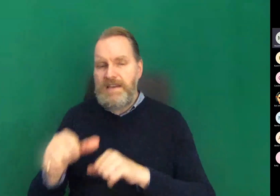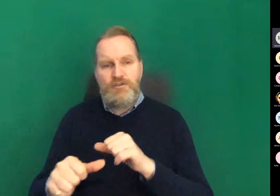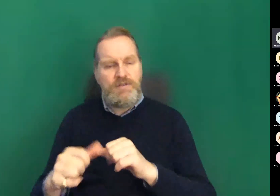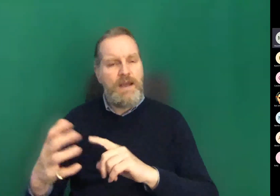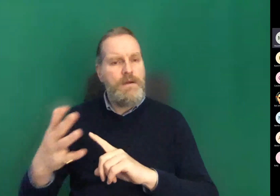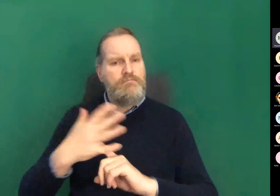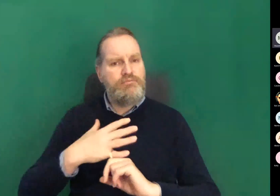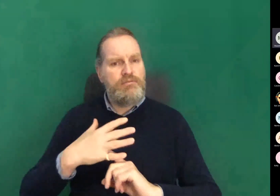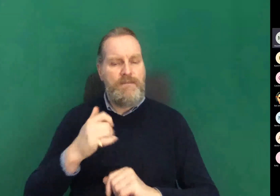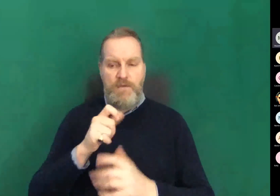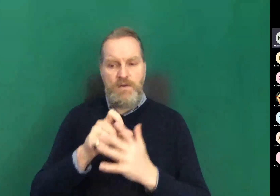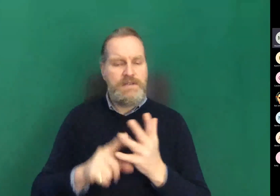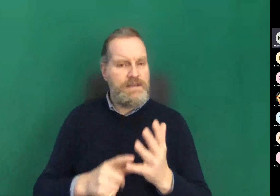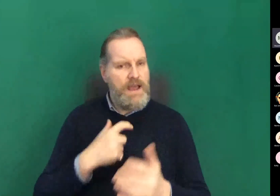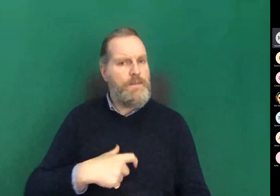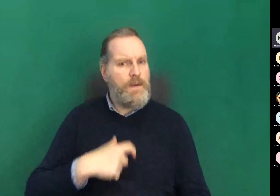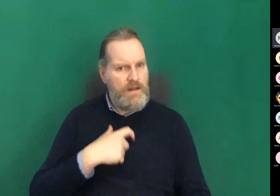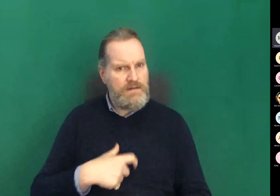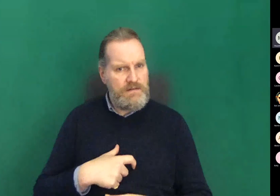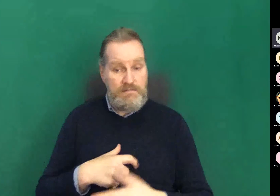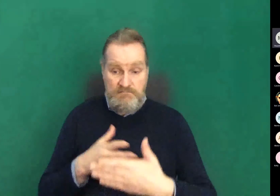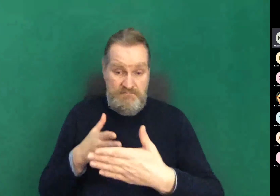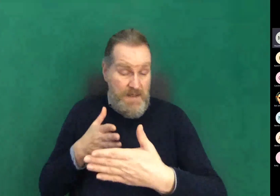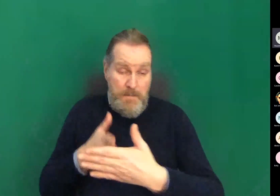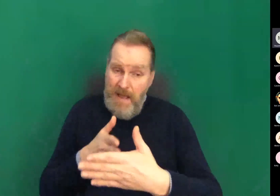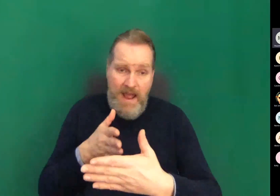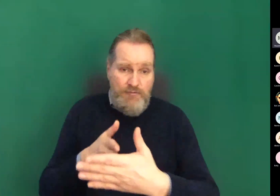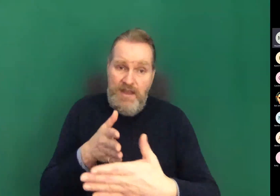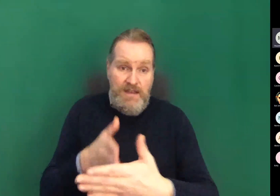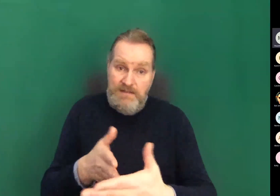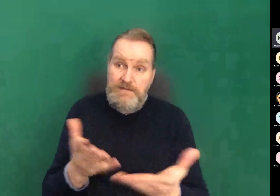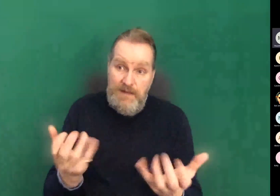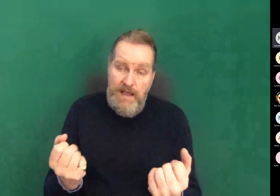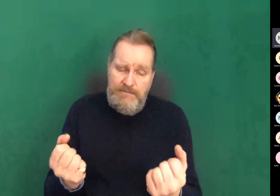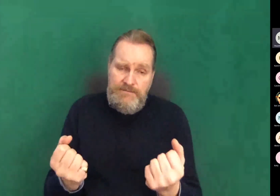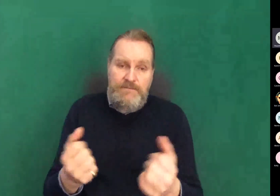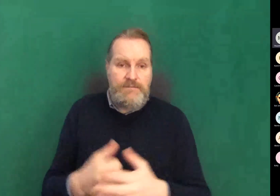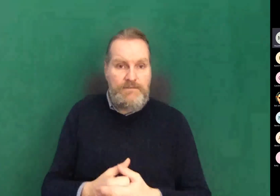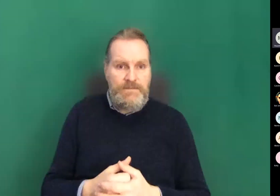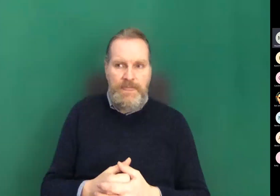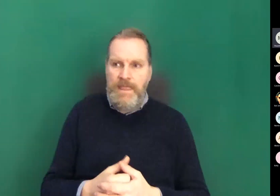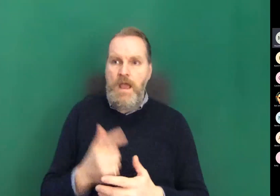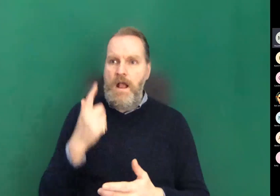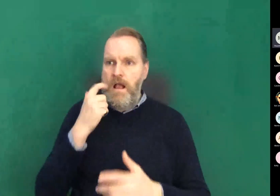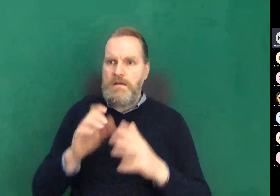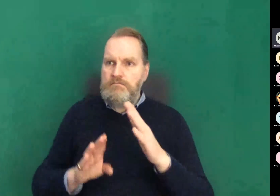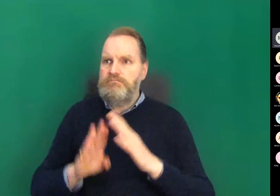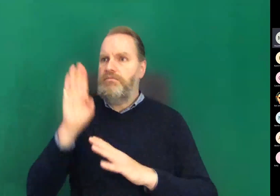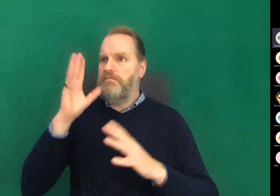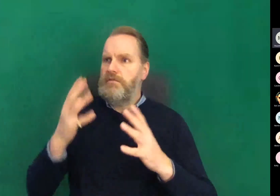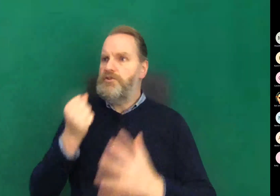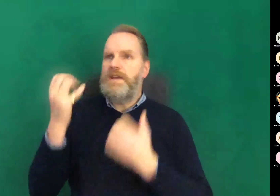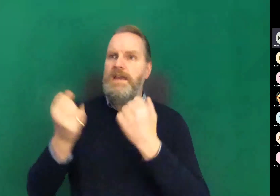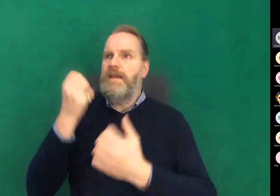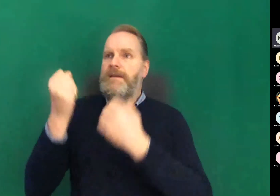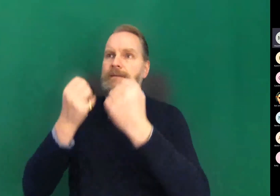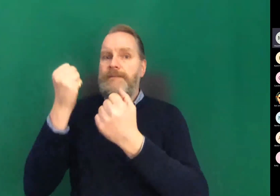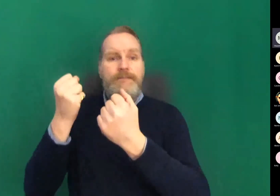disability, putting barriers in place to prevent them making the best of their employment opportunities.